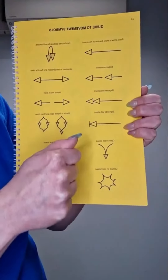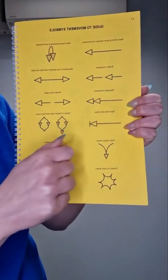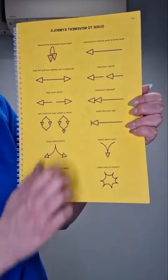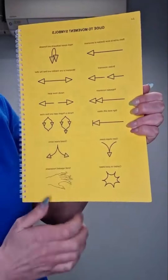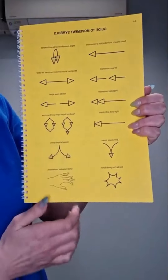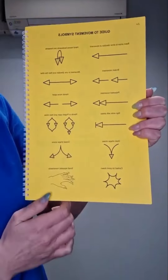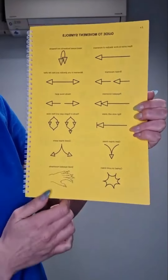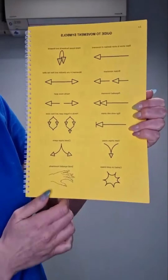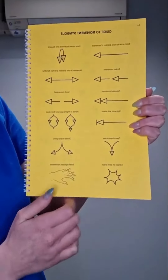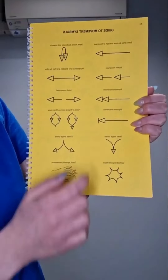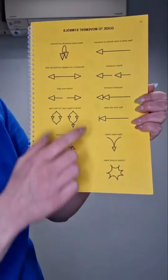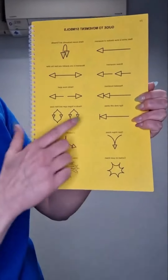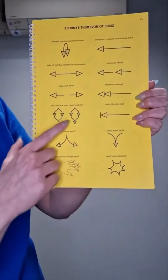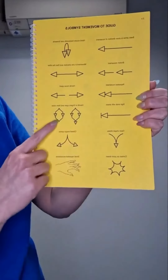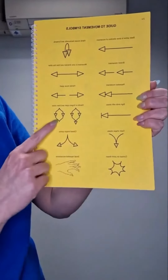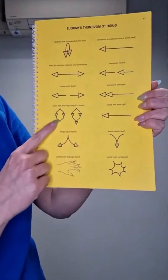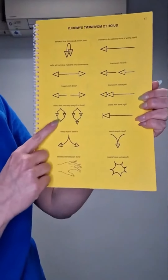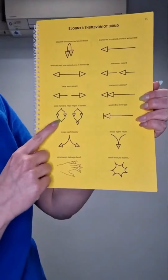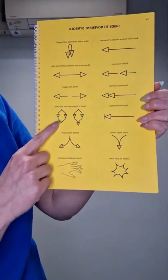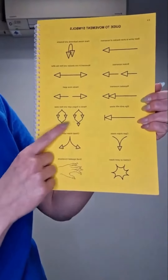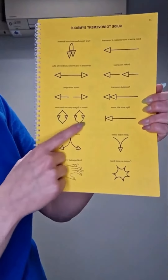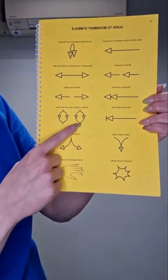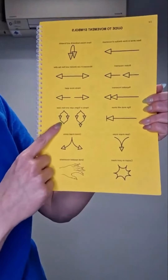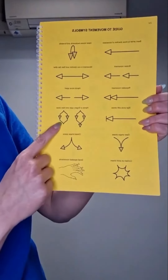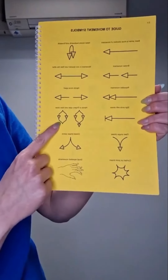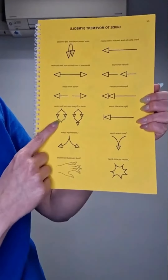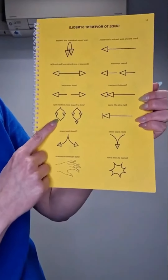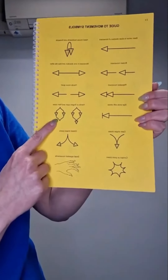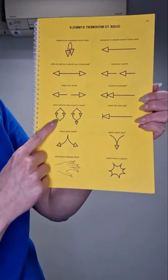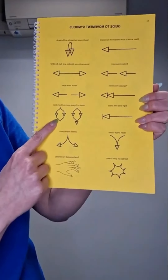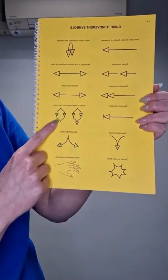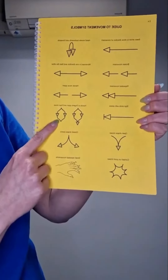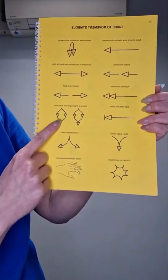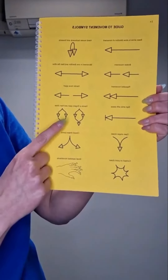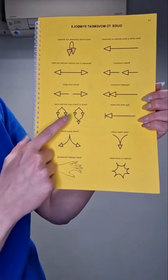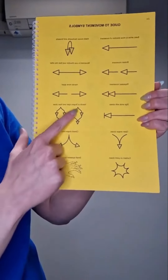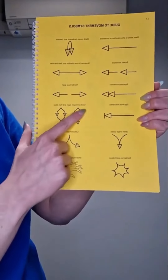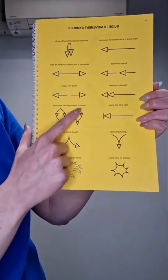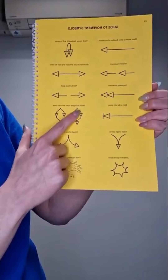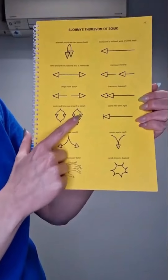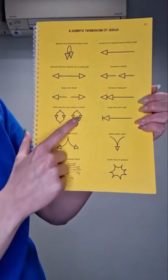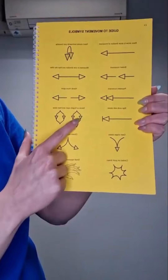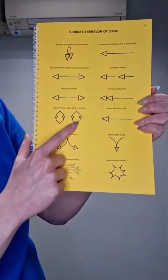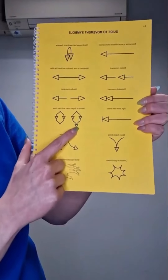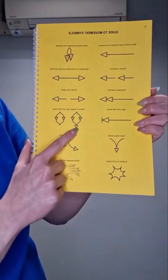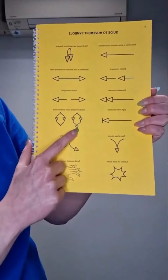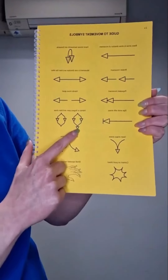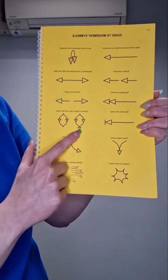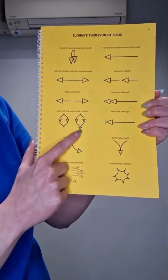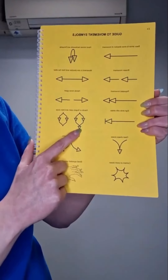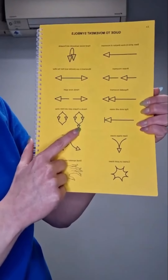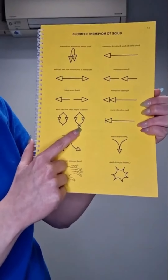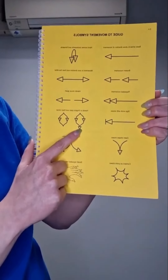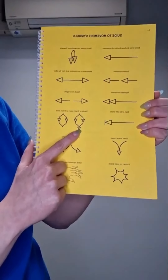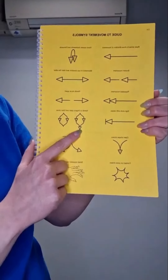movements. We have these two lovely ones, which are the hands or fingers open and then close again. So